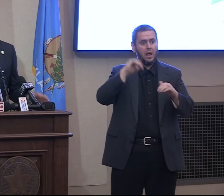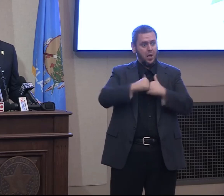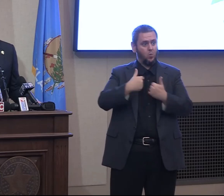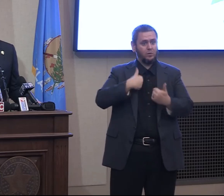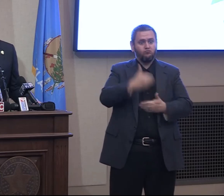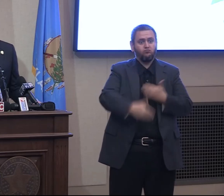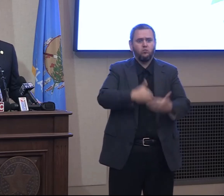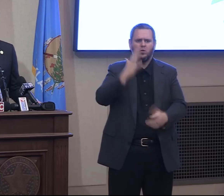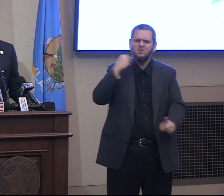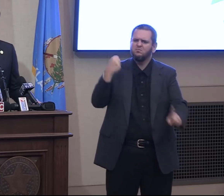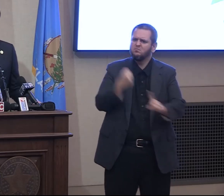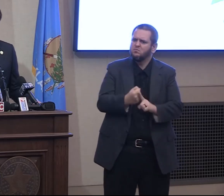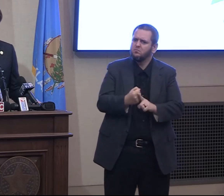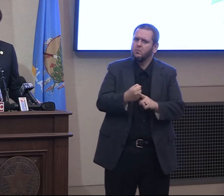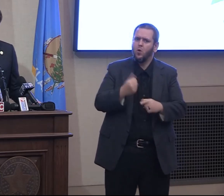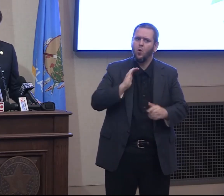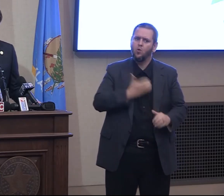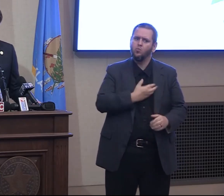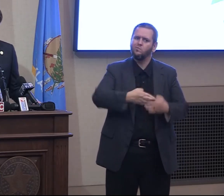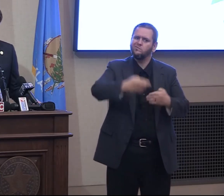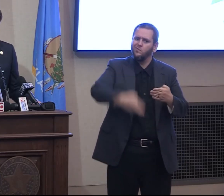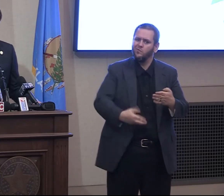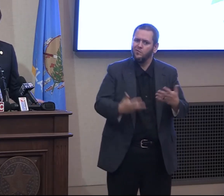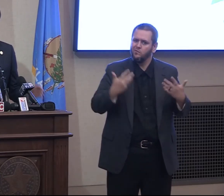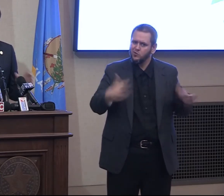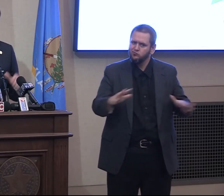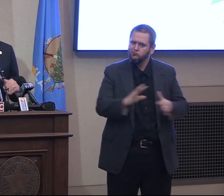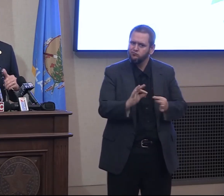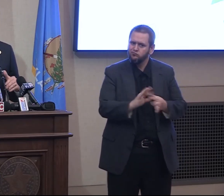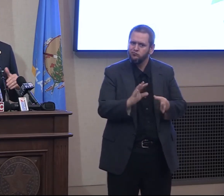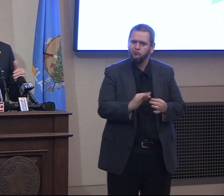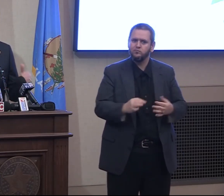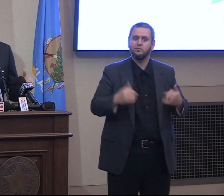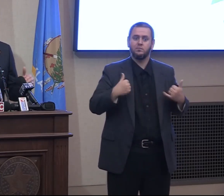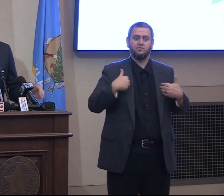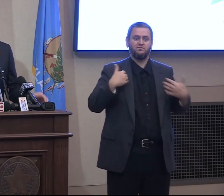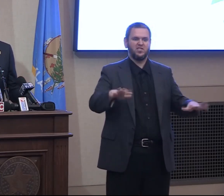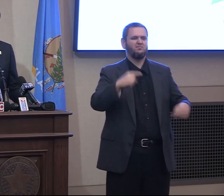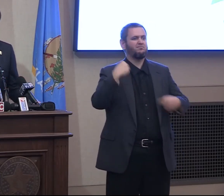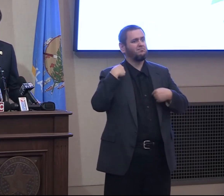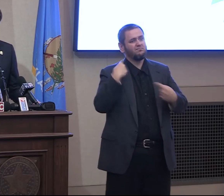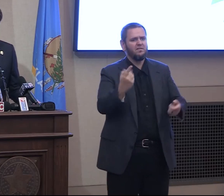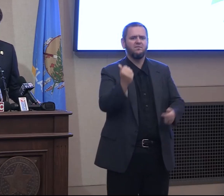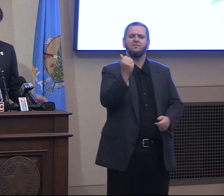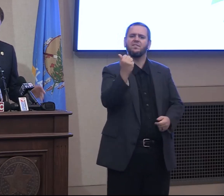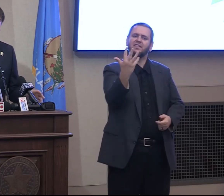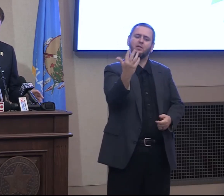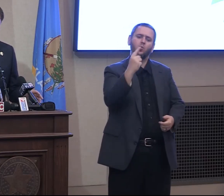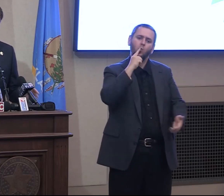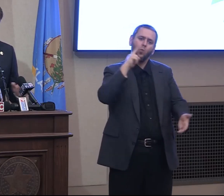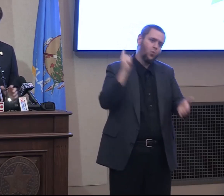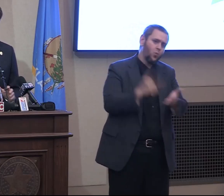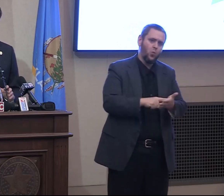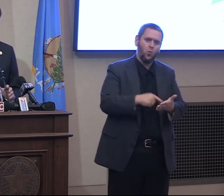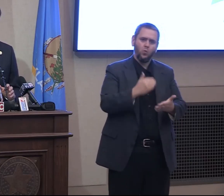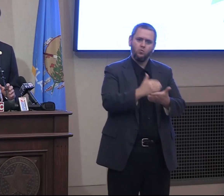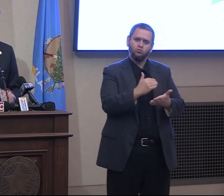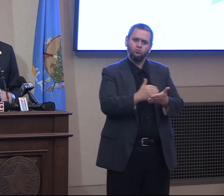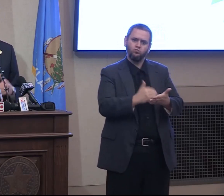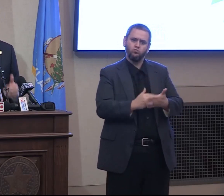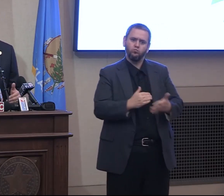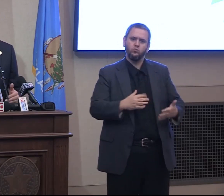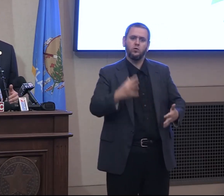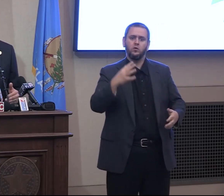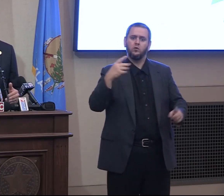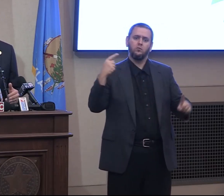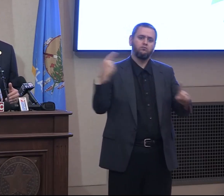15 executive orders that I signed starting back on March 15th were designed to protect our